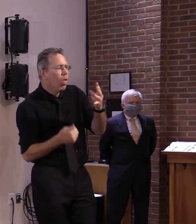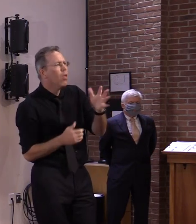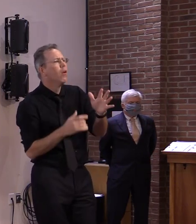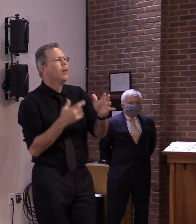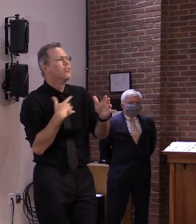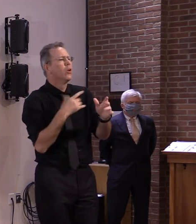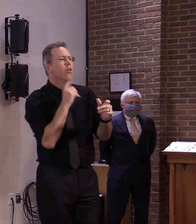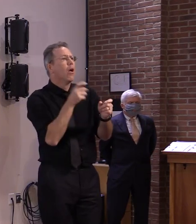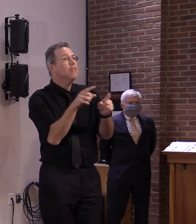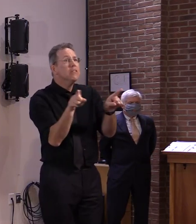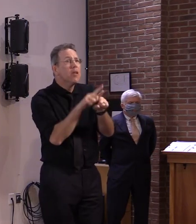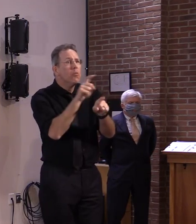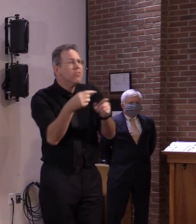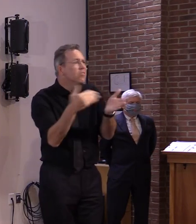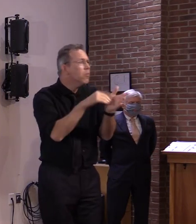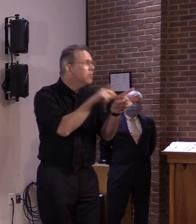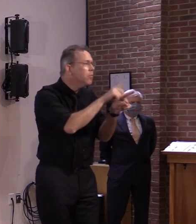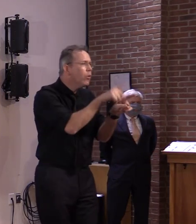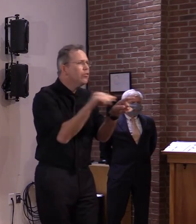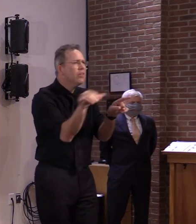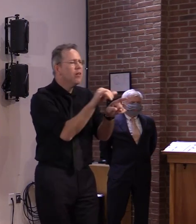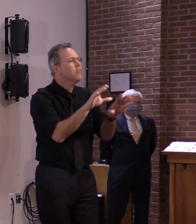duplicating. Start with Calvin.